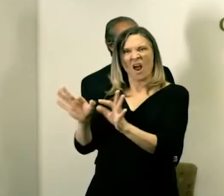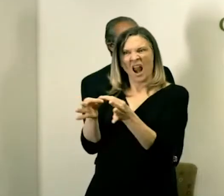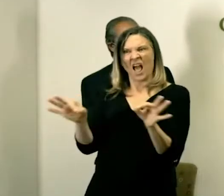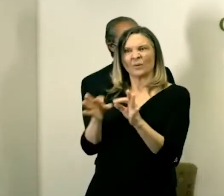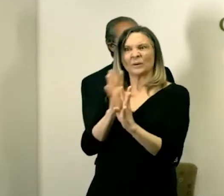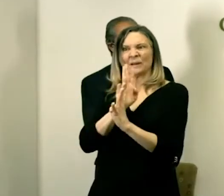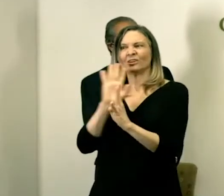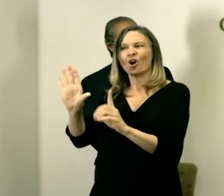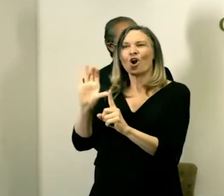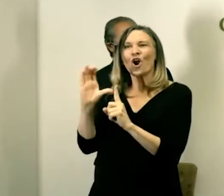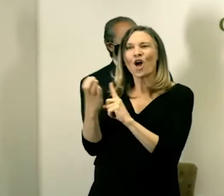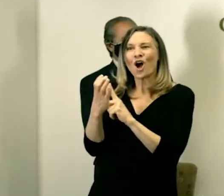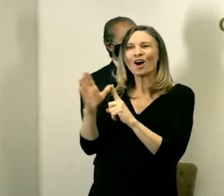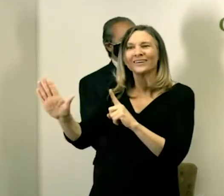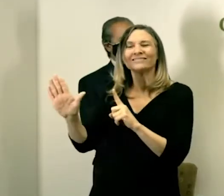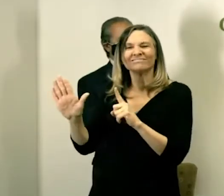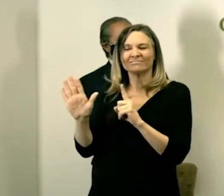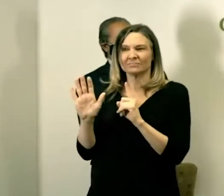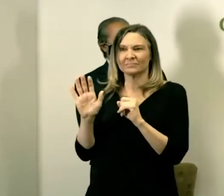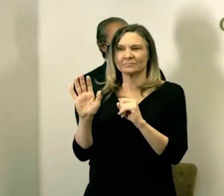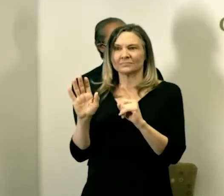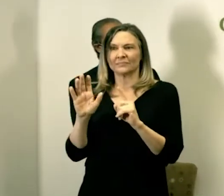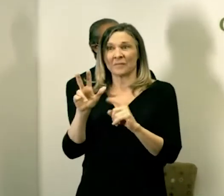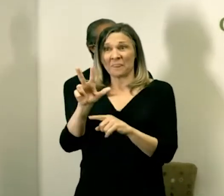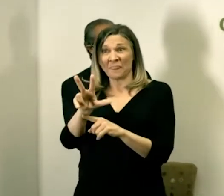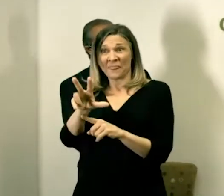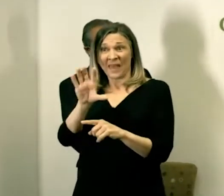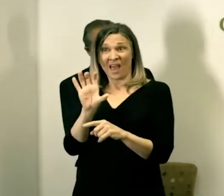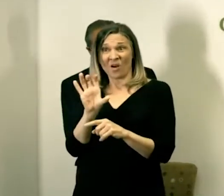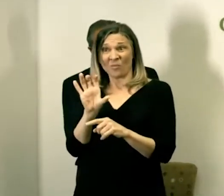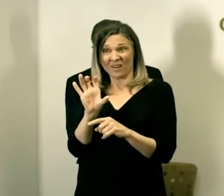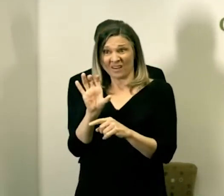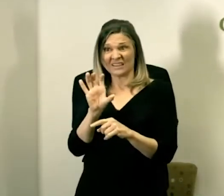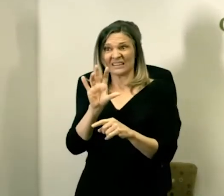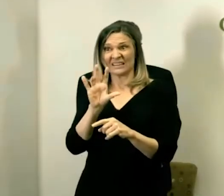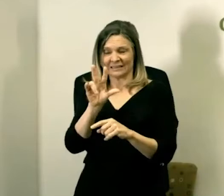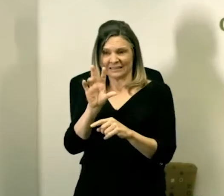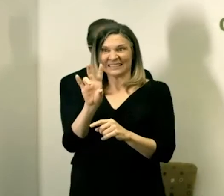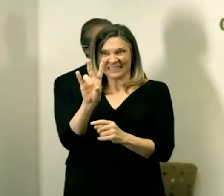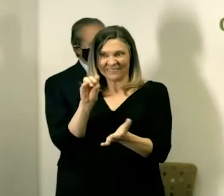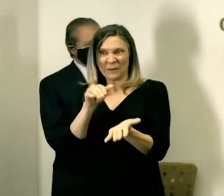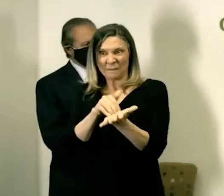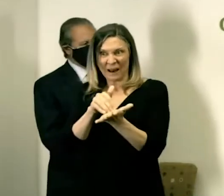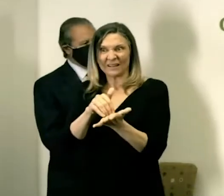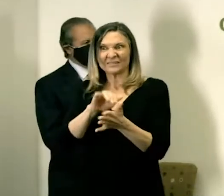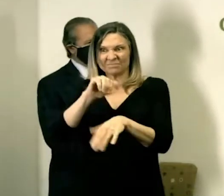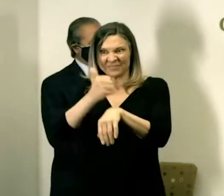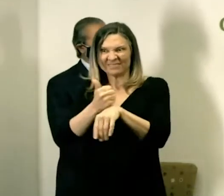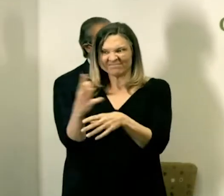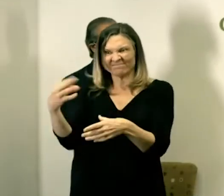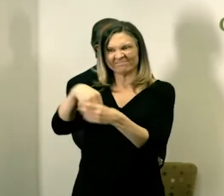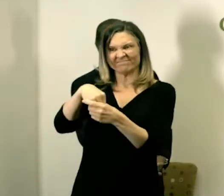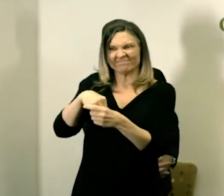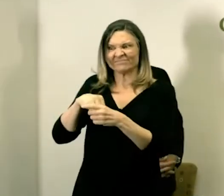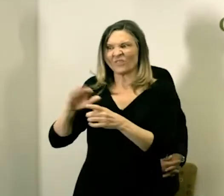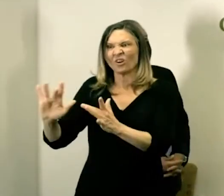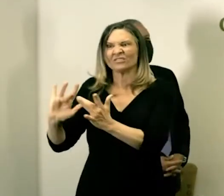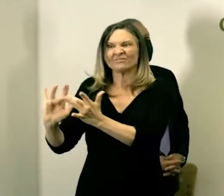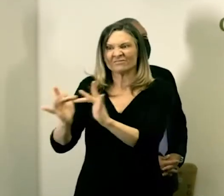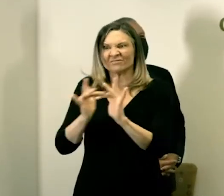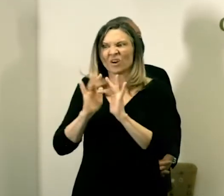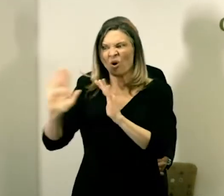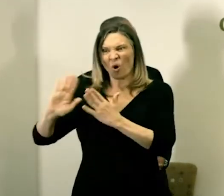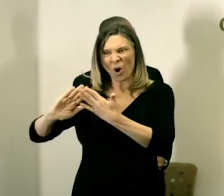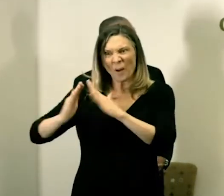are redefining that. 337 community-based organizations are part of that effort, reaching out to communities, documented